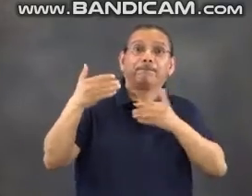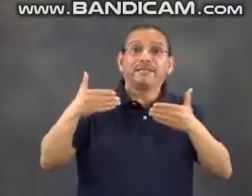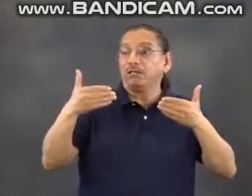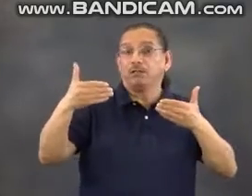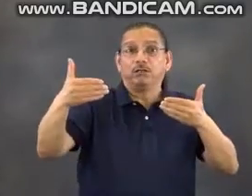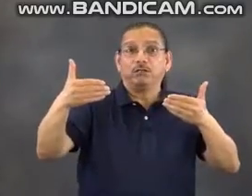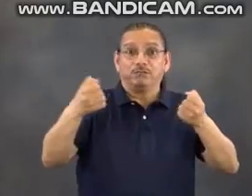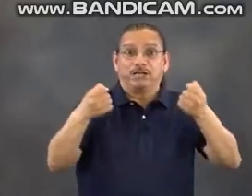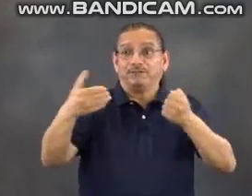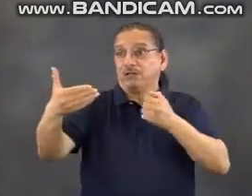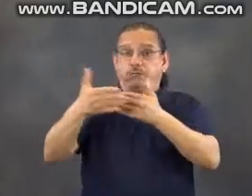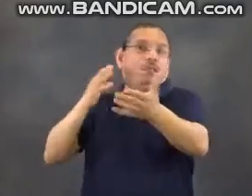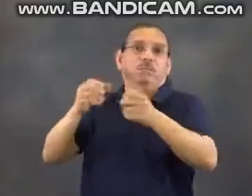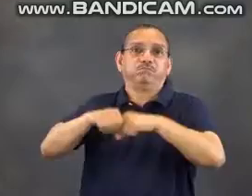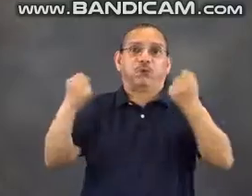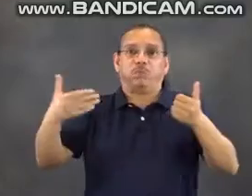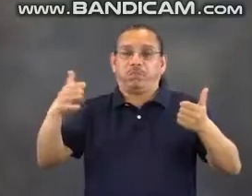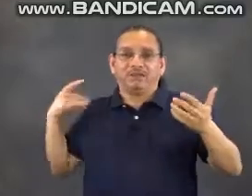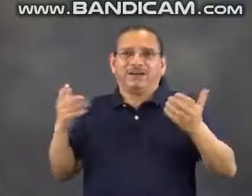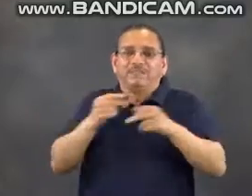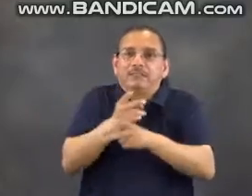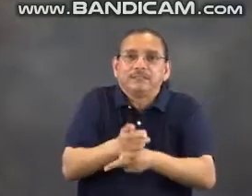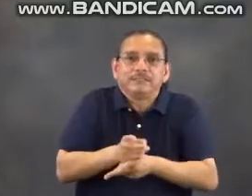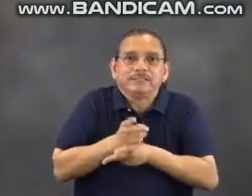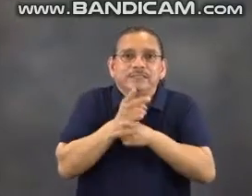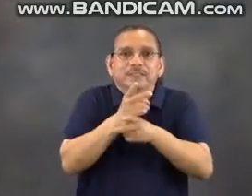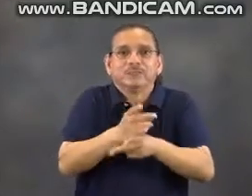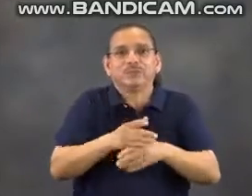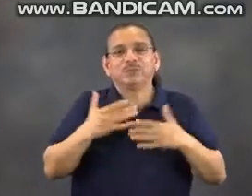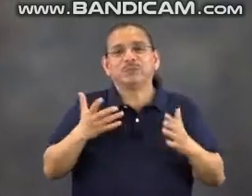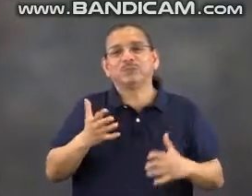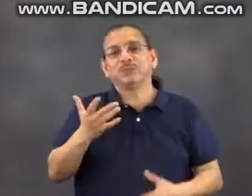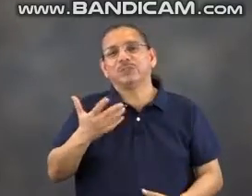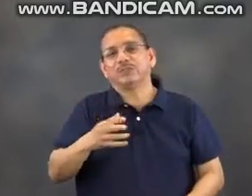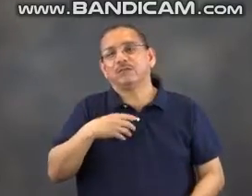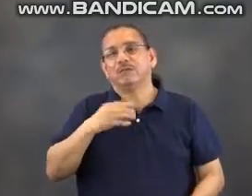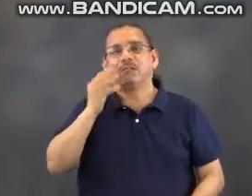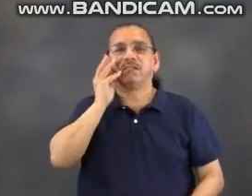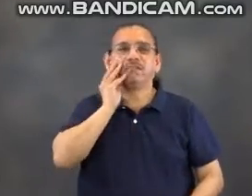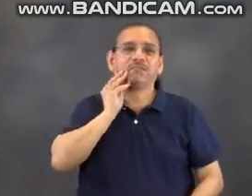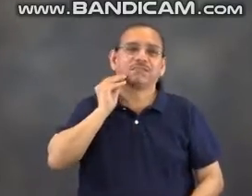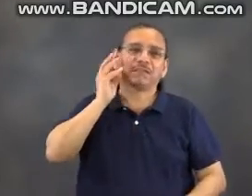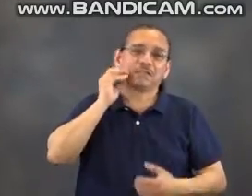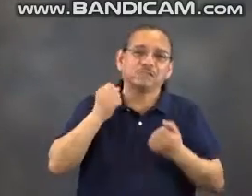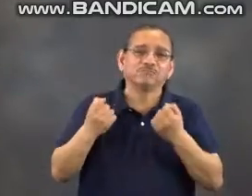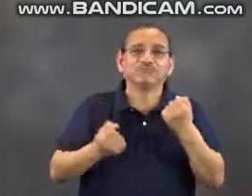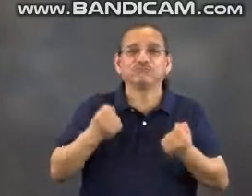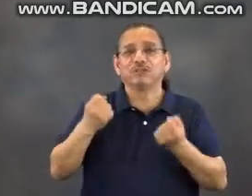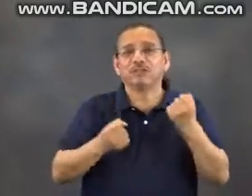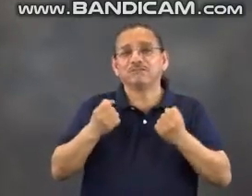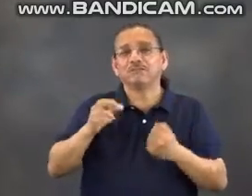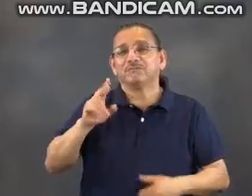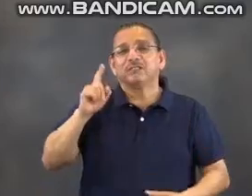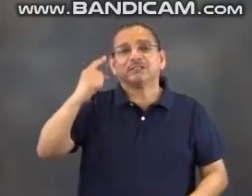For cars, it's very easy to go under road signs. But for RVs, it may be harder because the RV is taller.